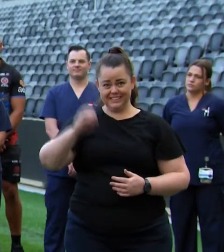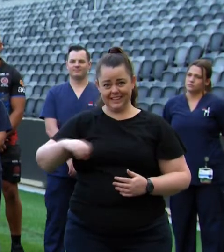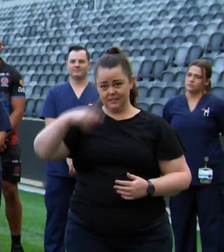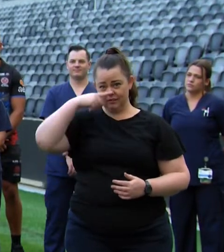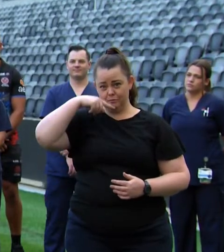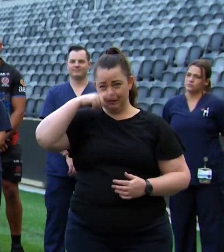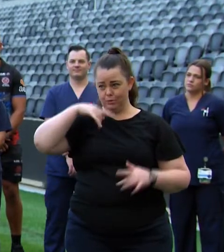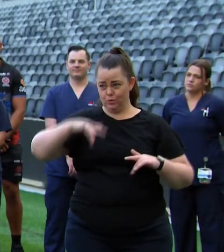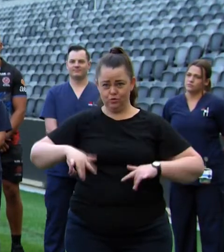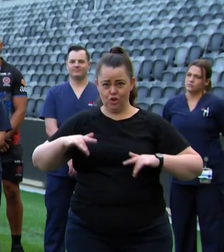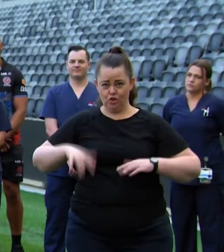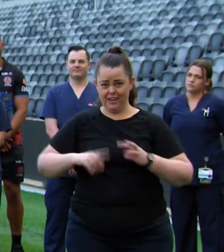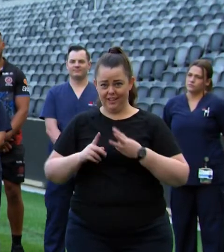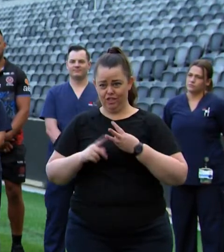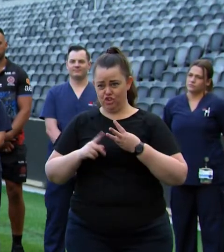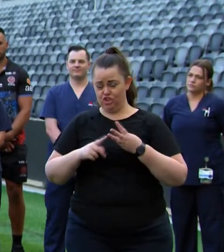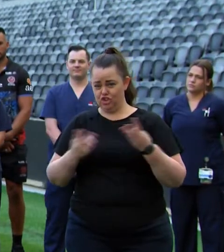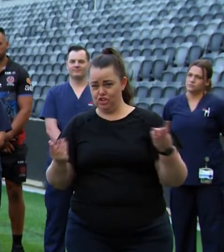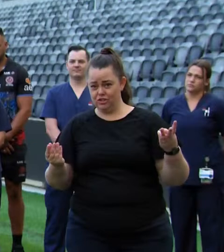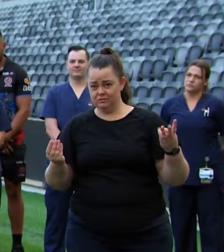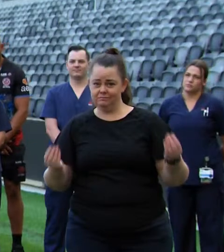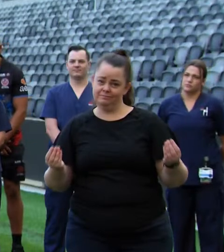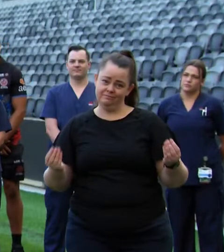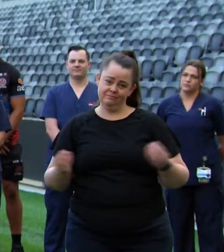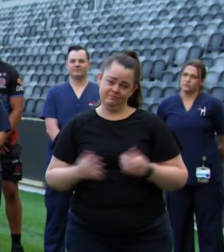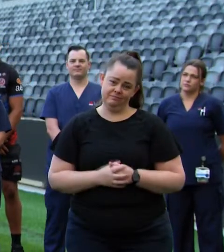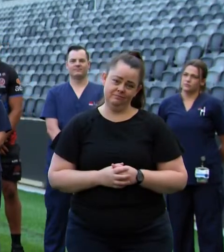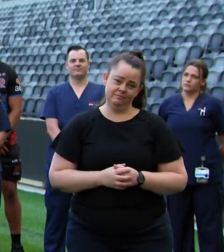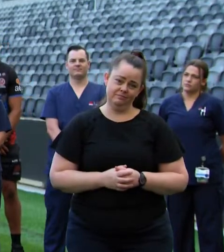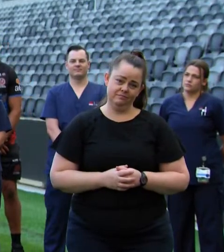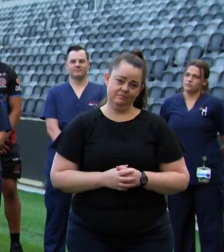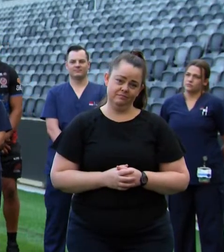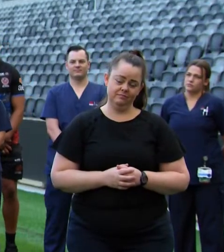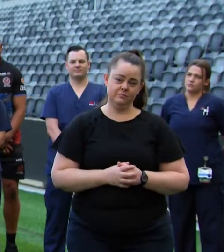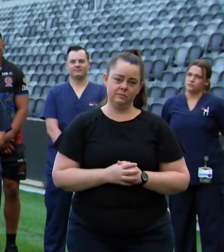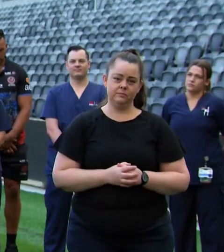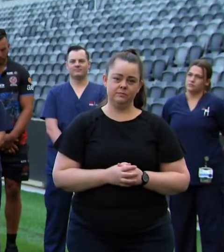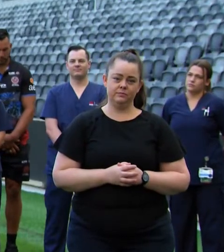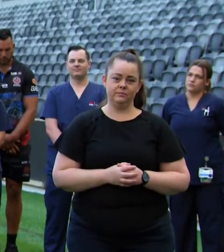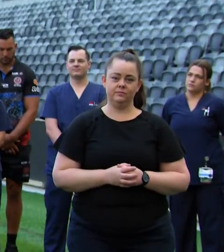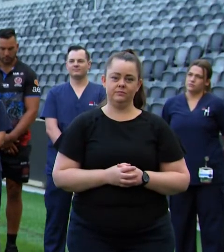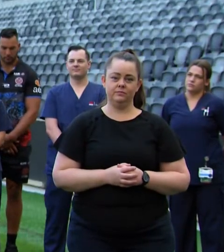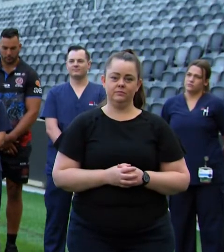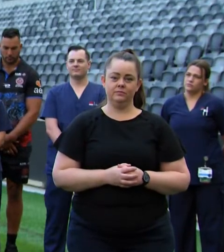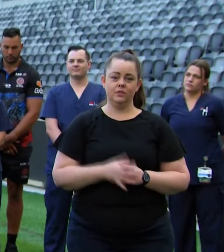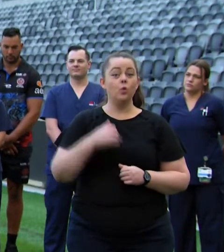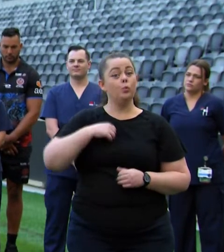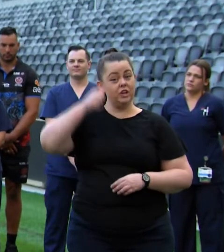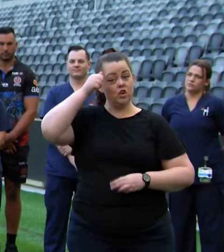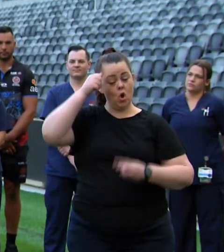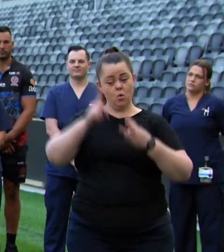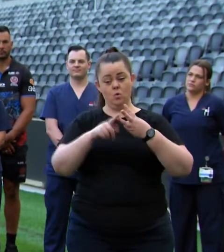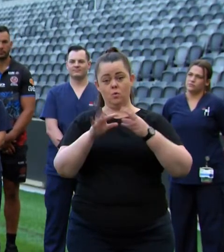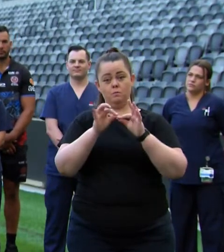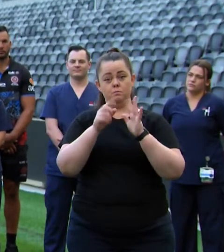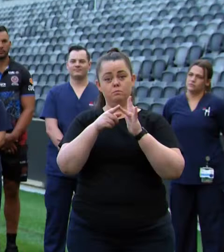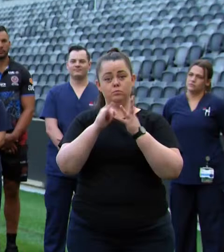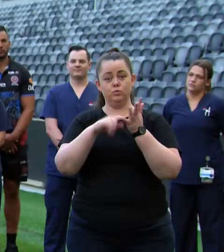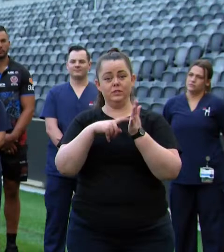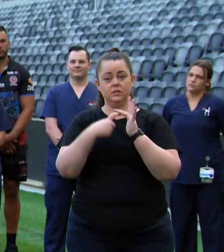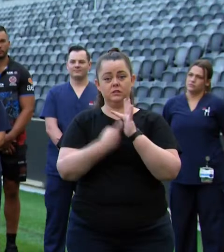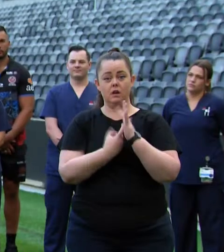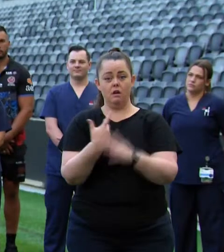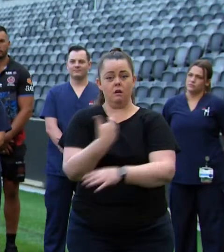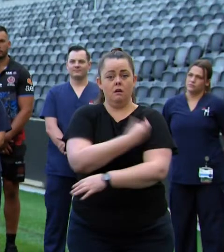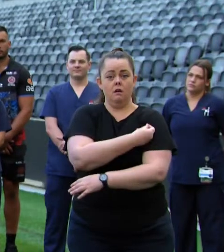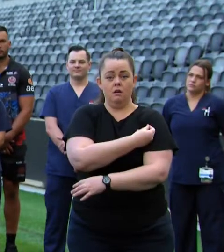their booster. So what we do know is that boosters reduce the likelihood of transmission to